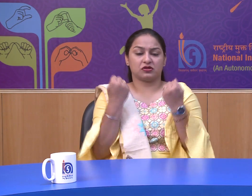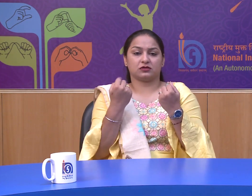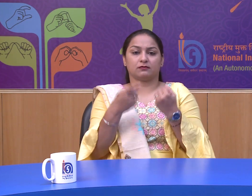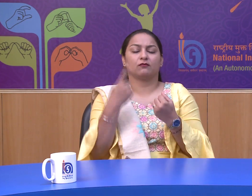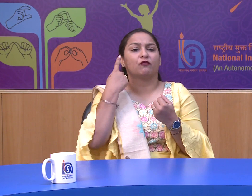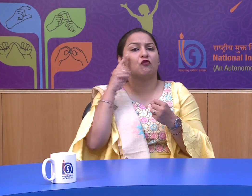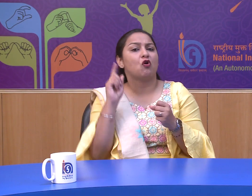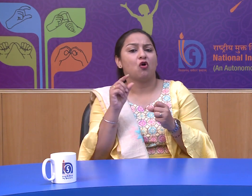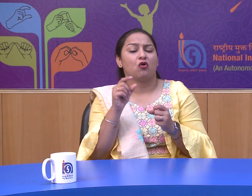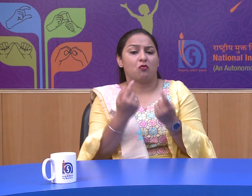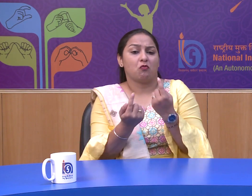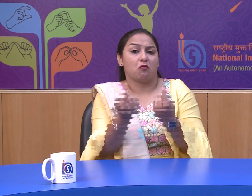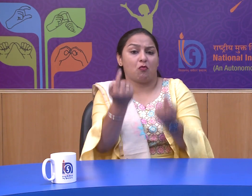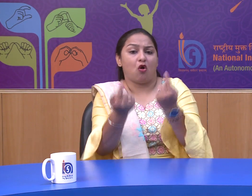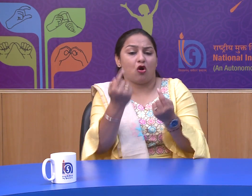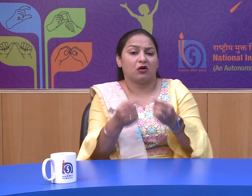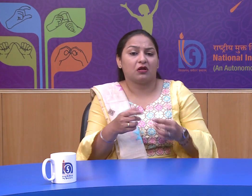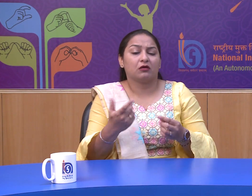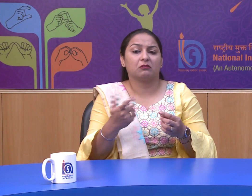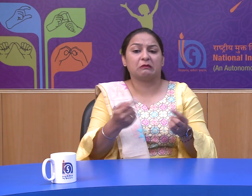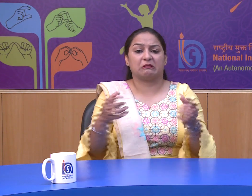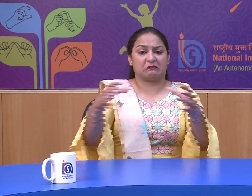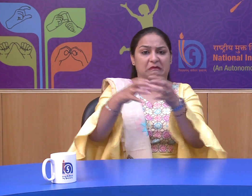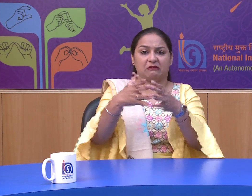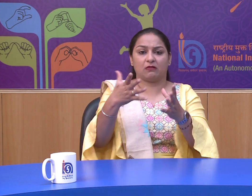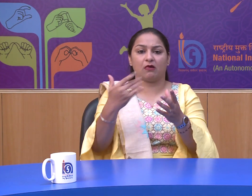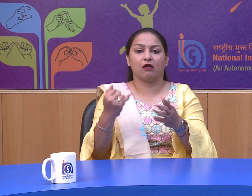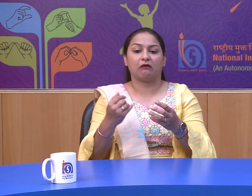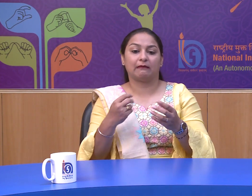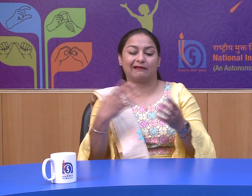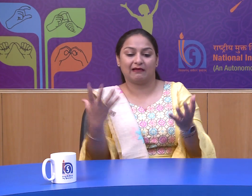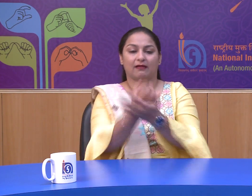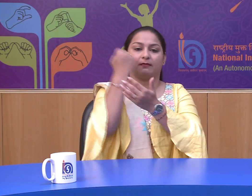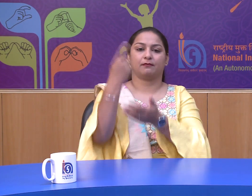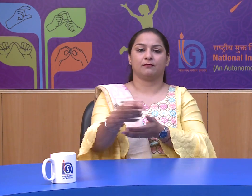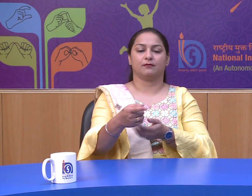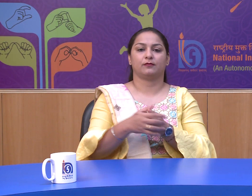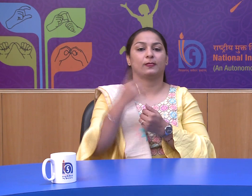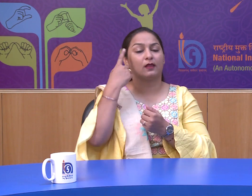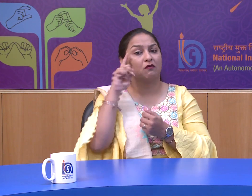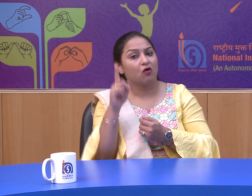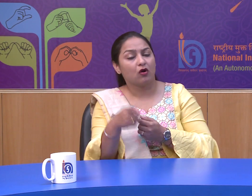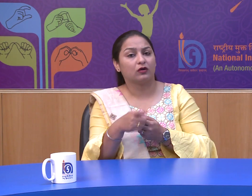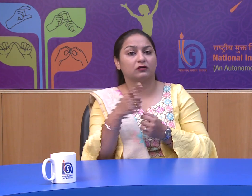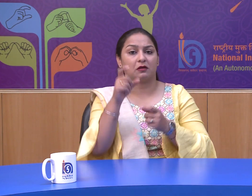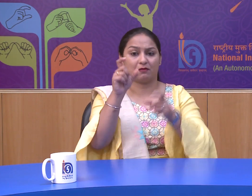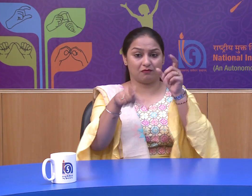political disunity. As a result of that, the founder of